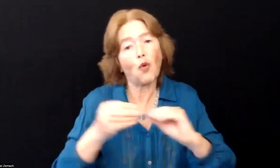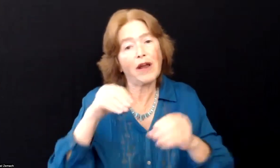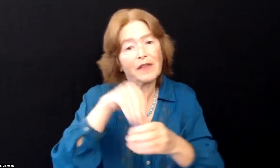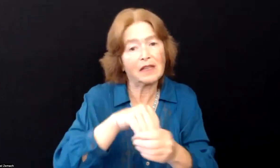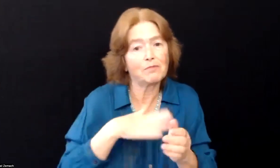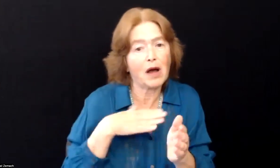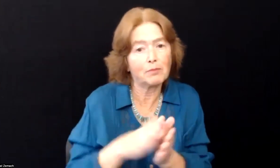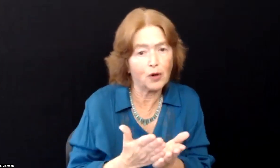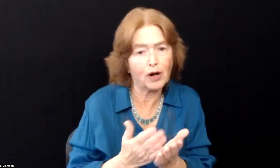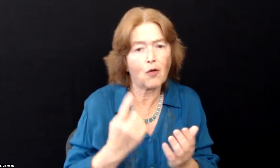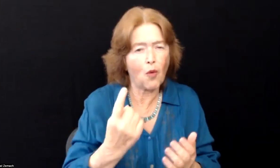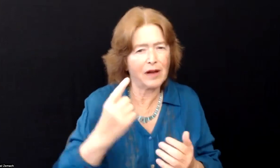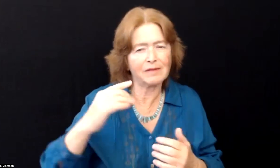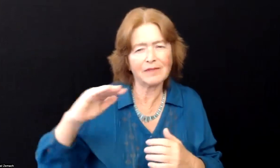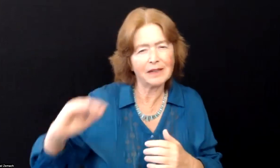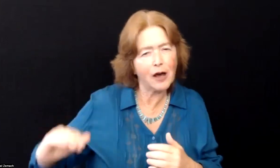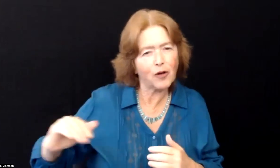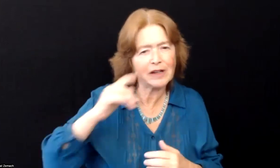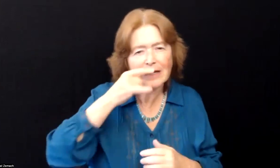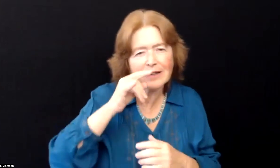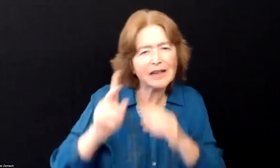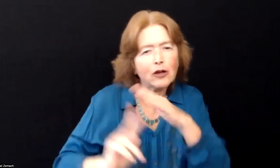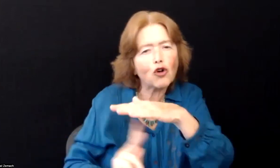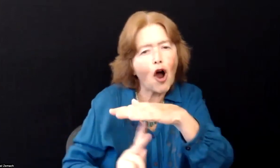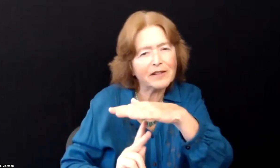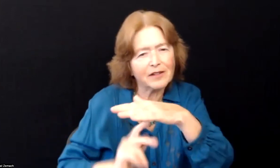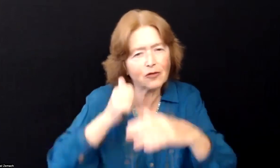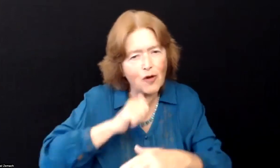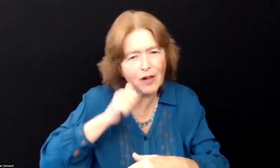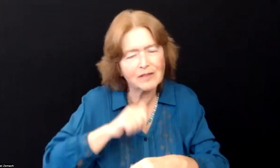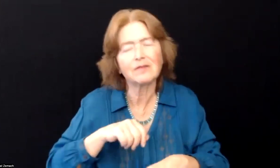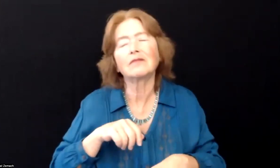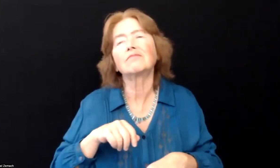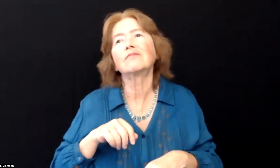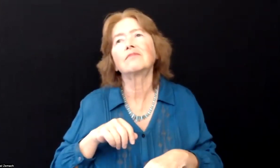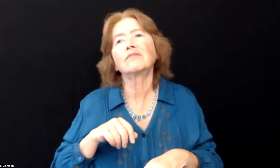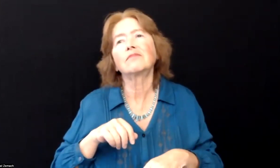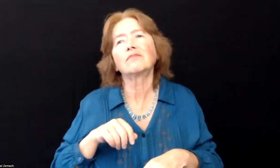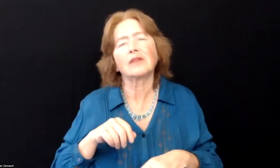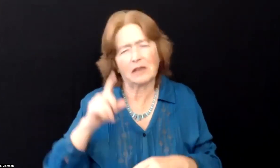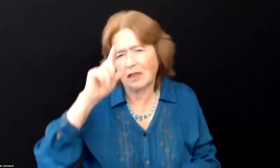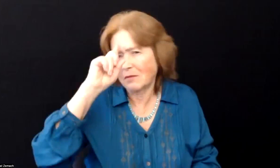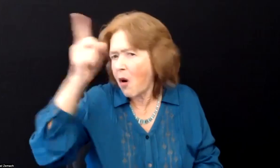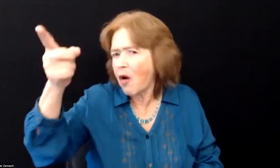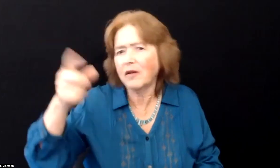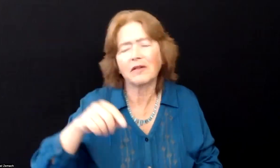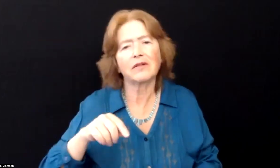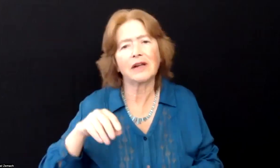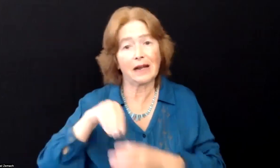One of the stories in my book, I had a kindergarten girl who was very bright,